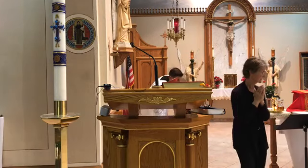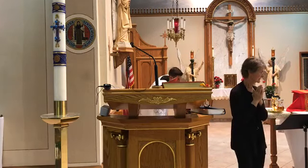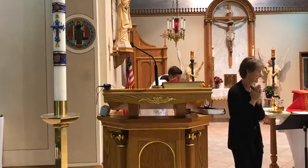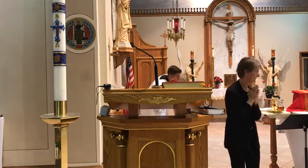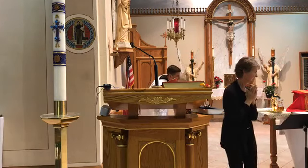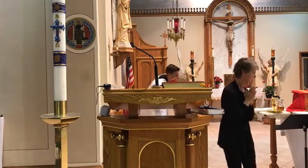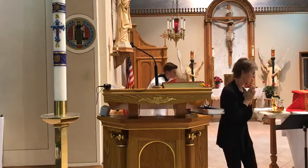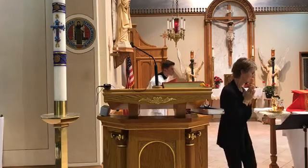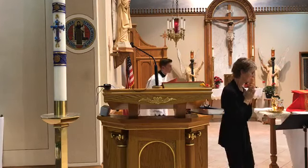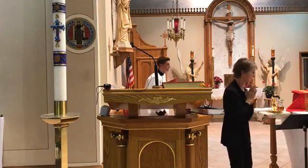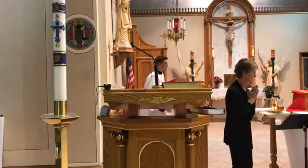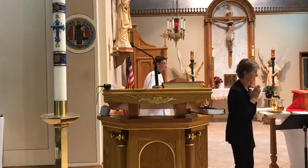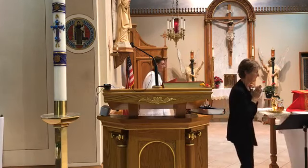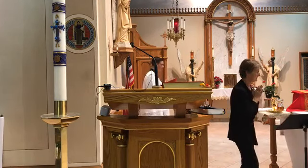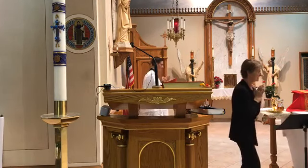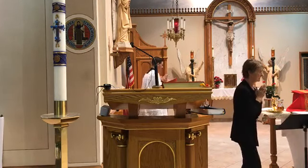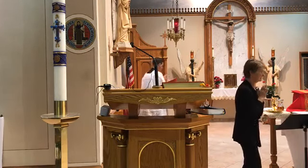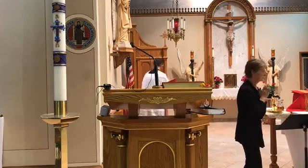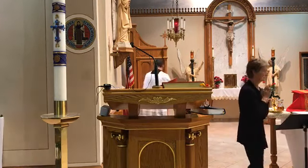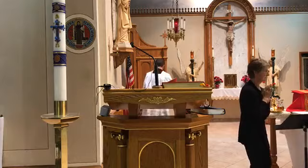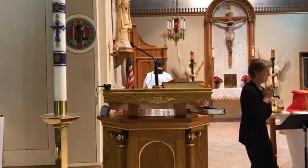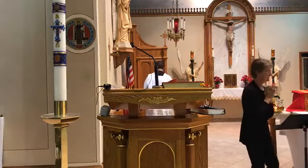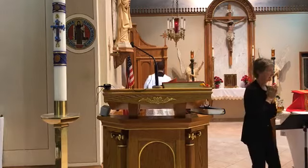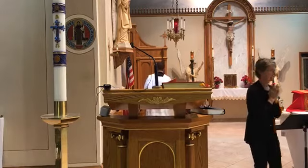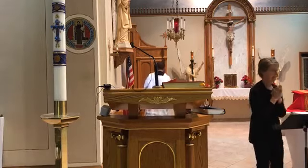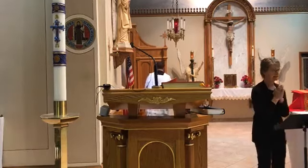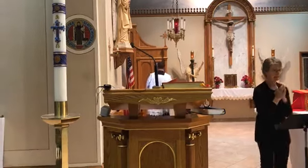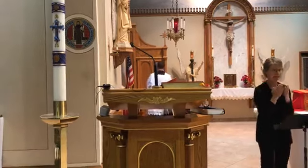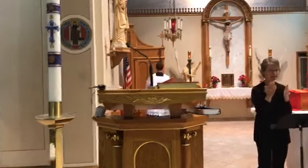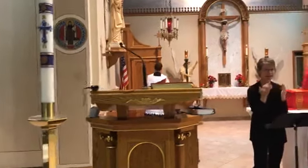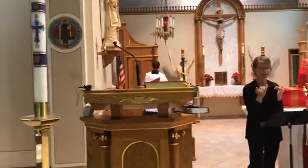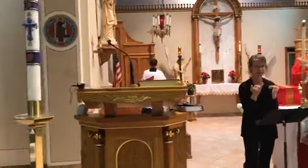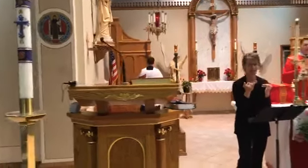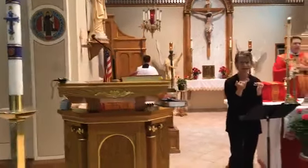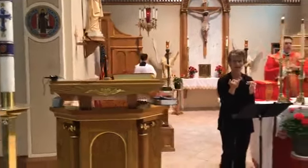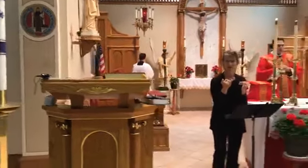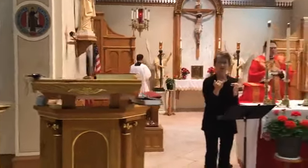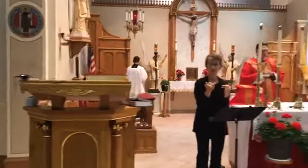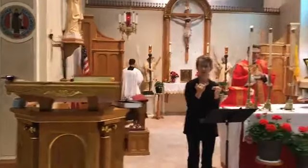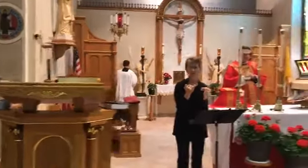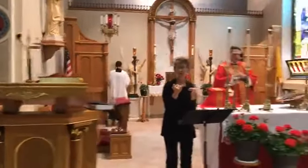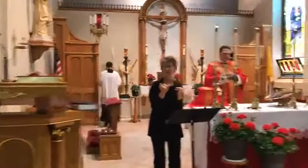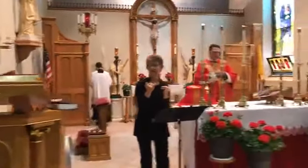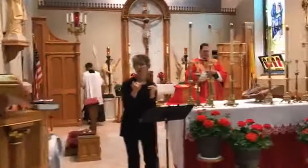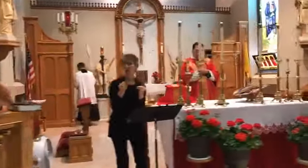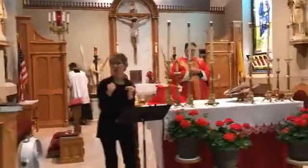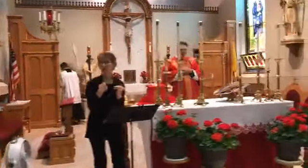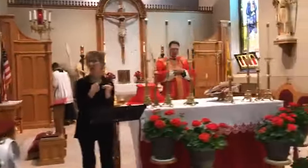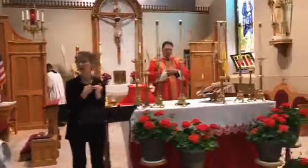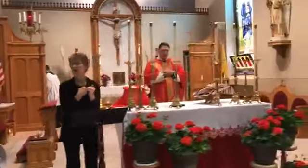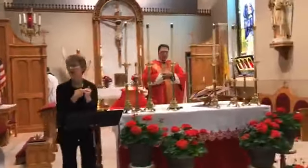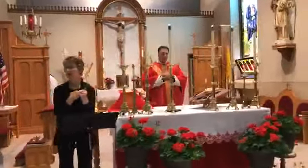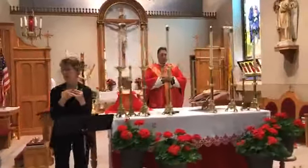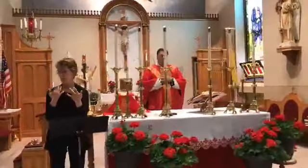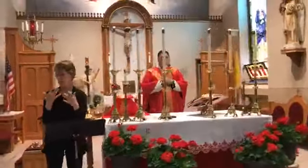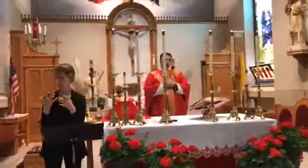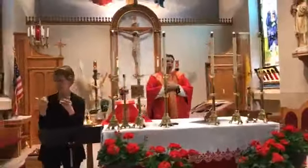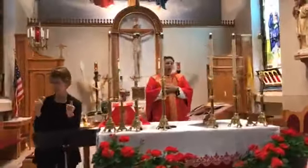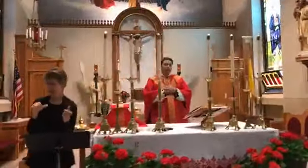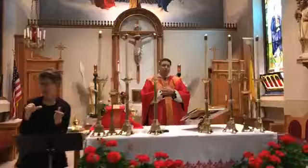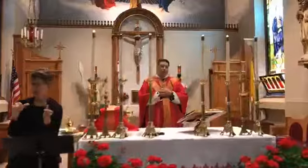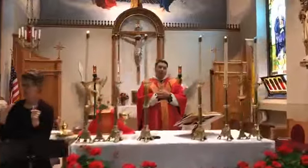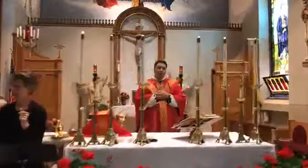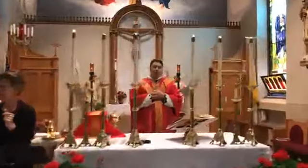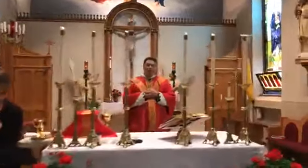What a beautiful gift that we have in the Holy Spirit is our baptism and confirmation, that